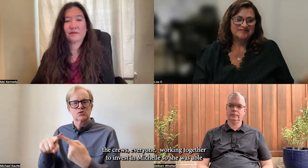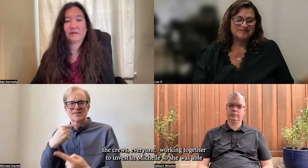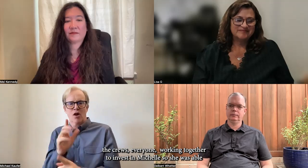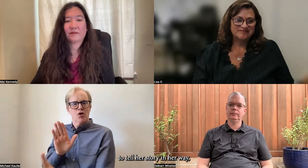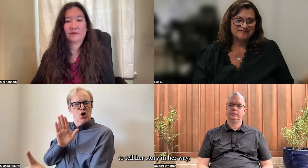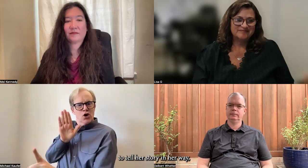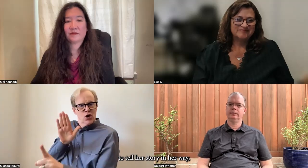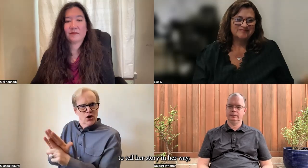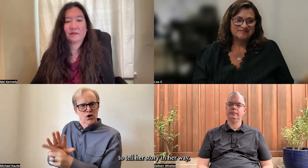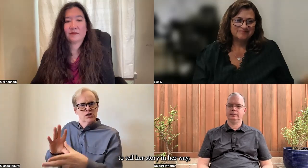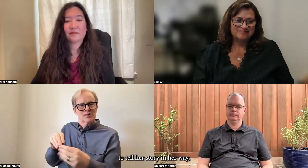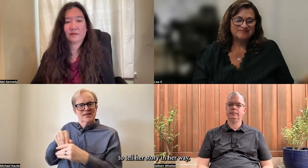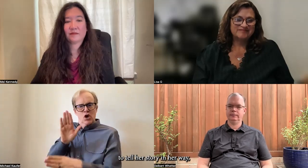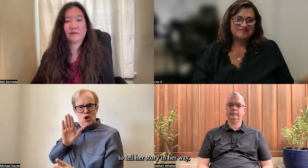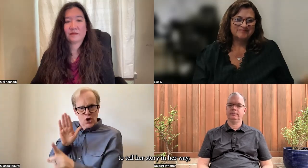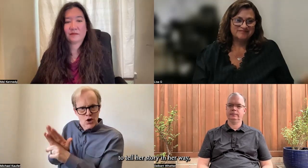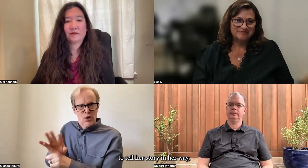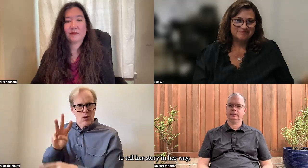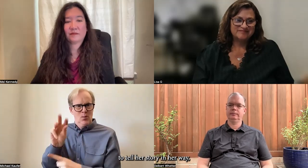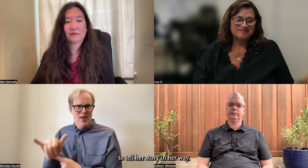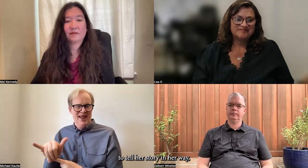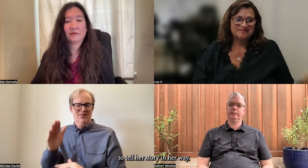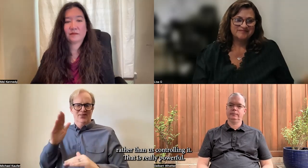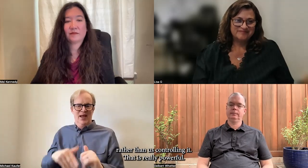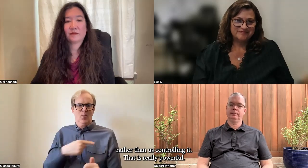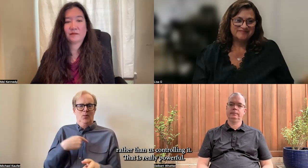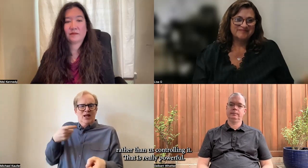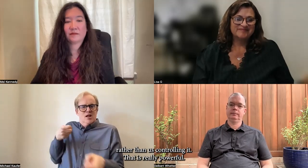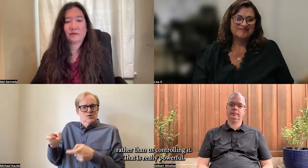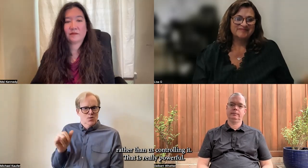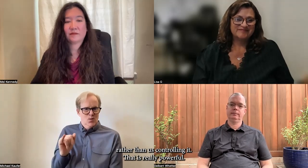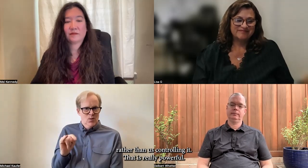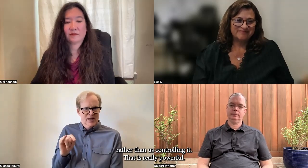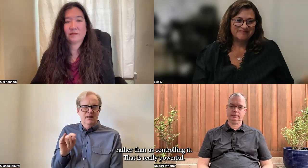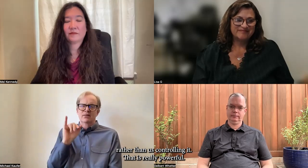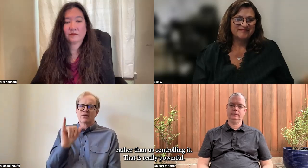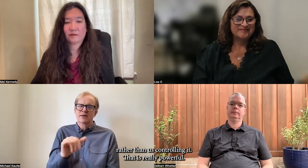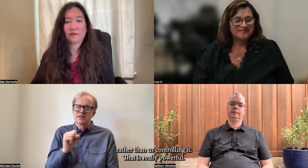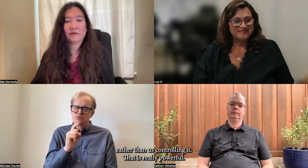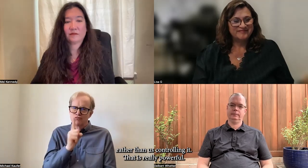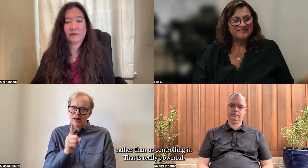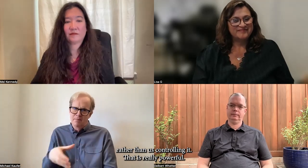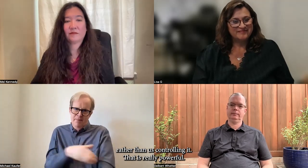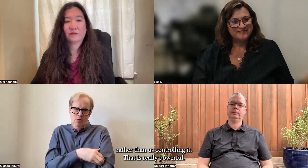she was able to tell her story in her way rather than us controlling it. That is really